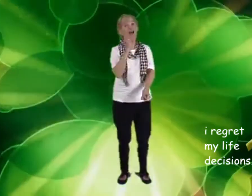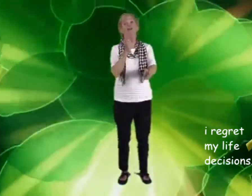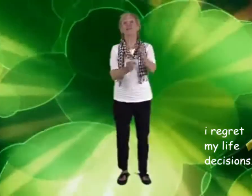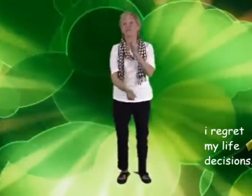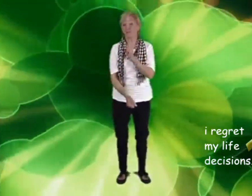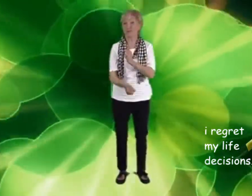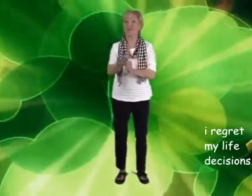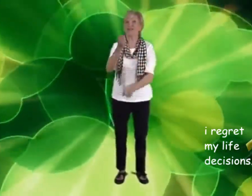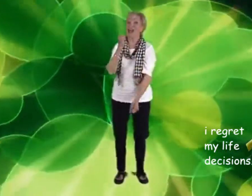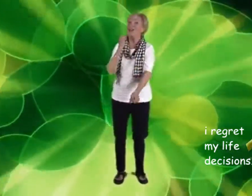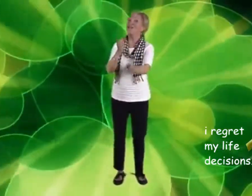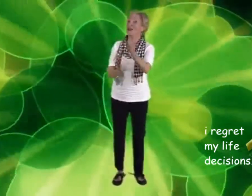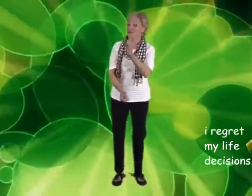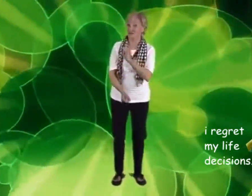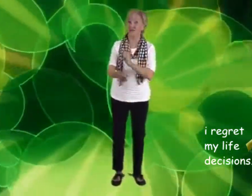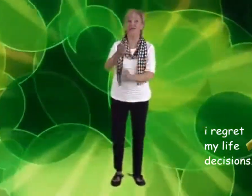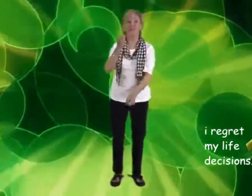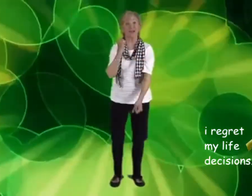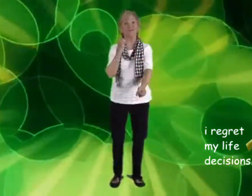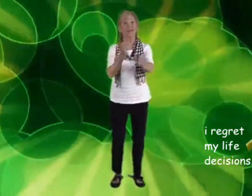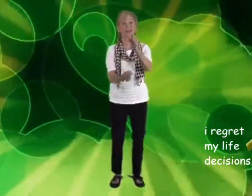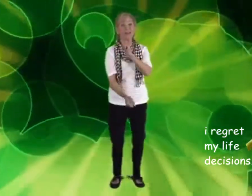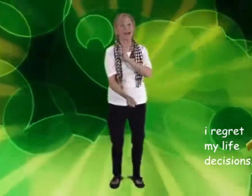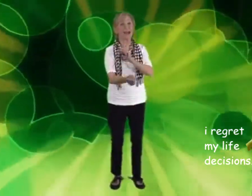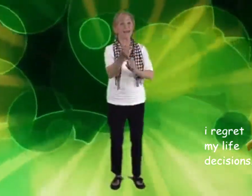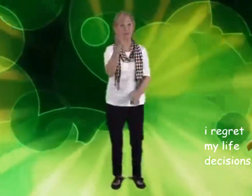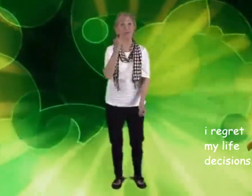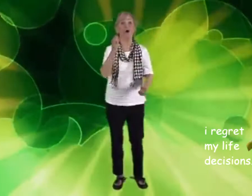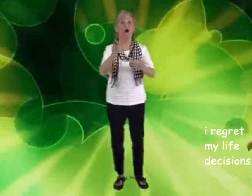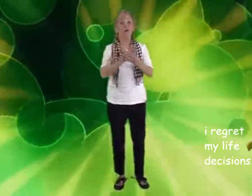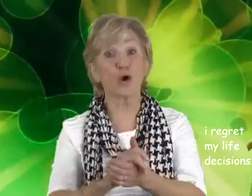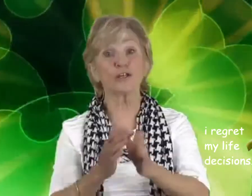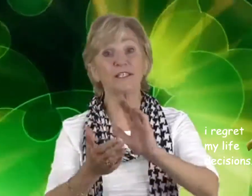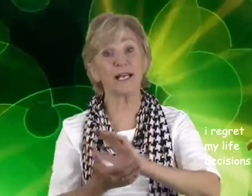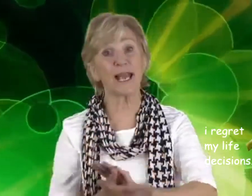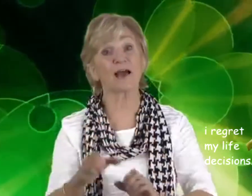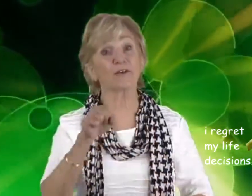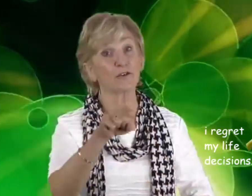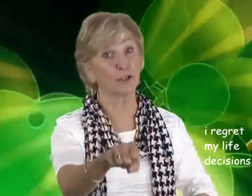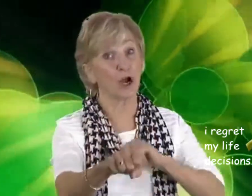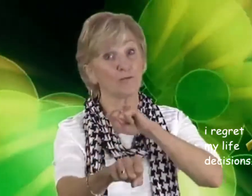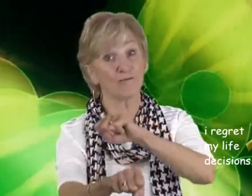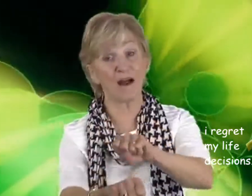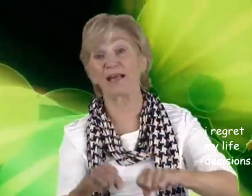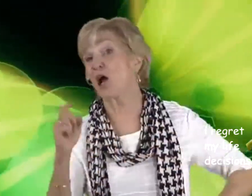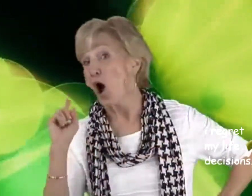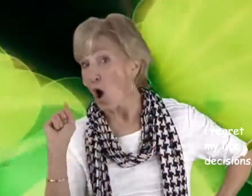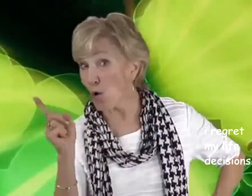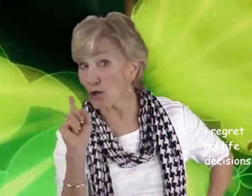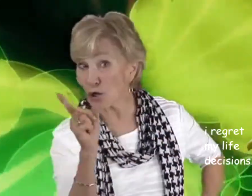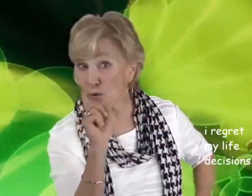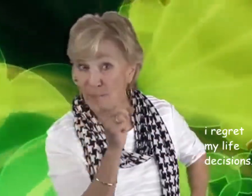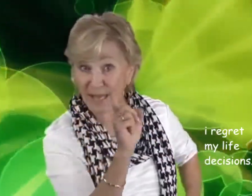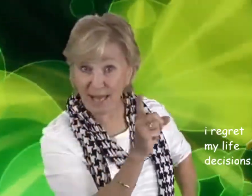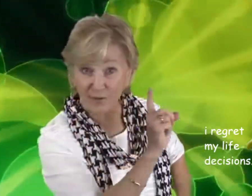the rules, the rules of the classroom. Work together, don't fight, or you'll get in